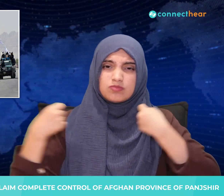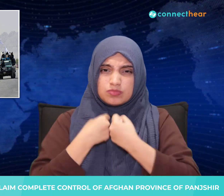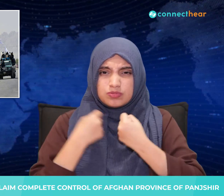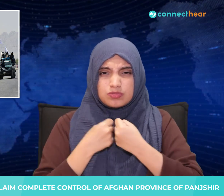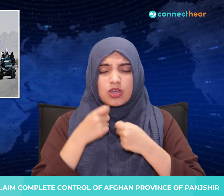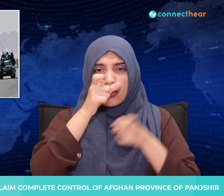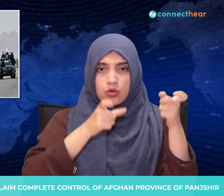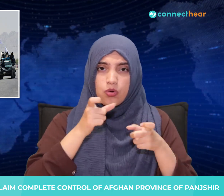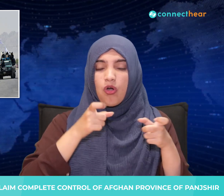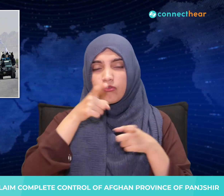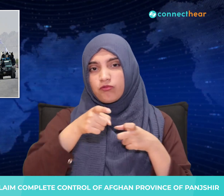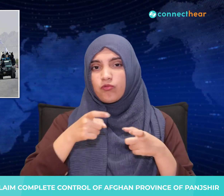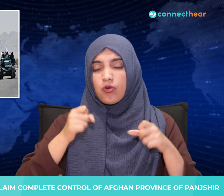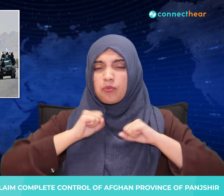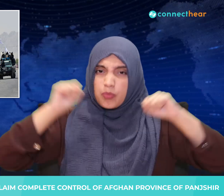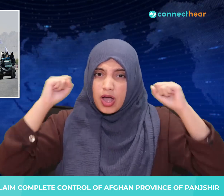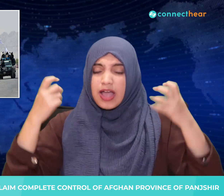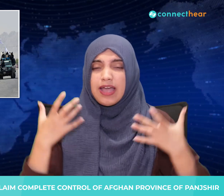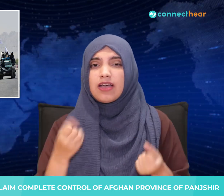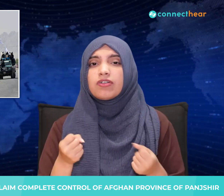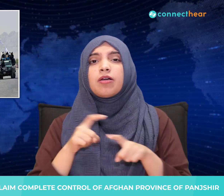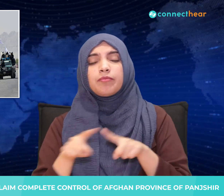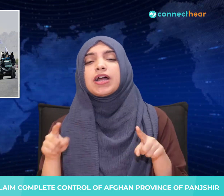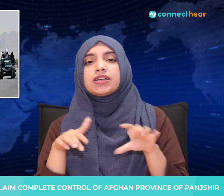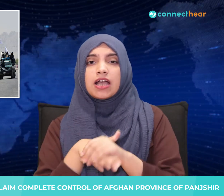and honorable people of Panjshir, he said.